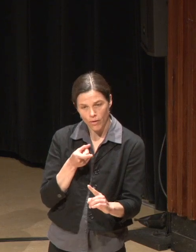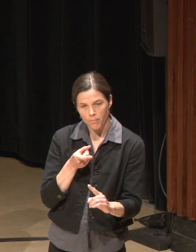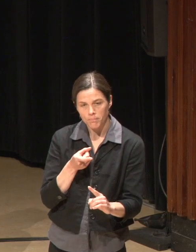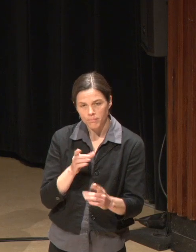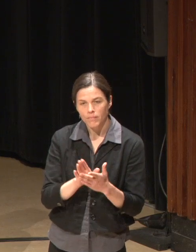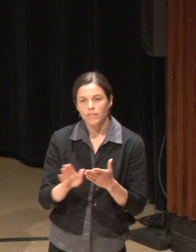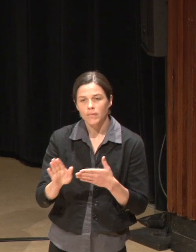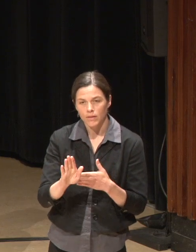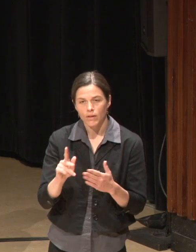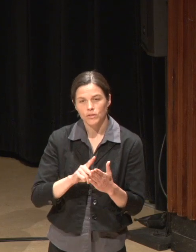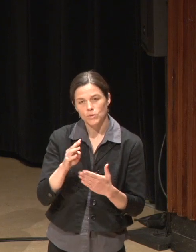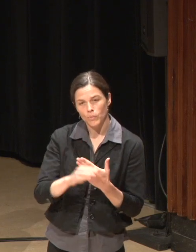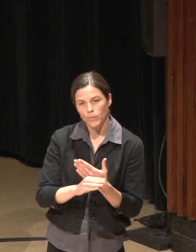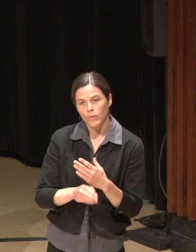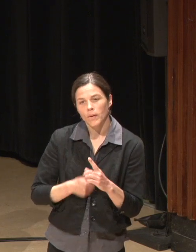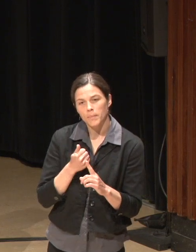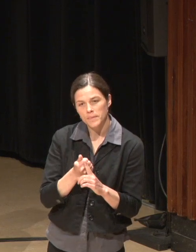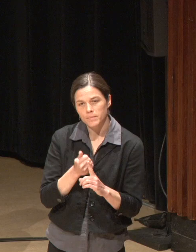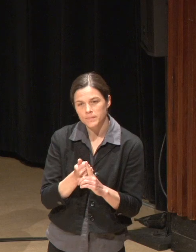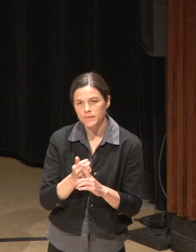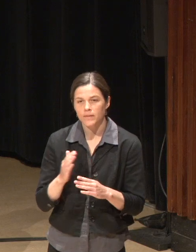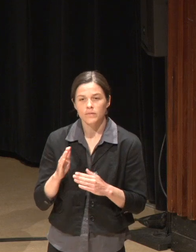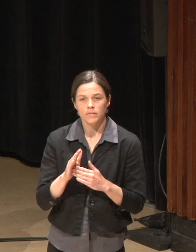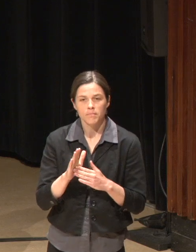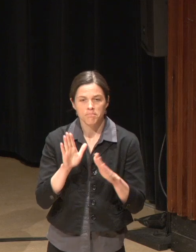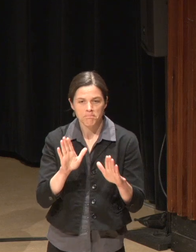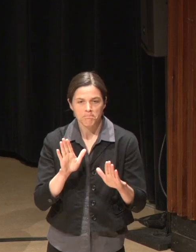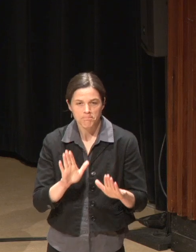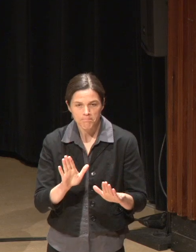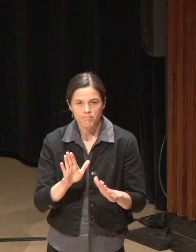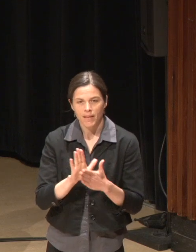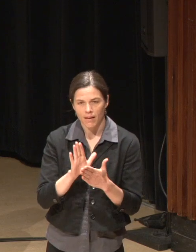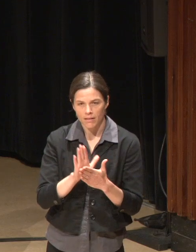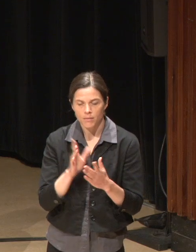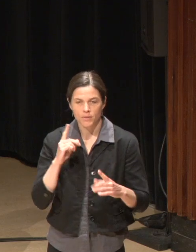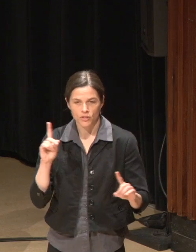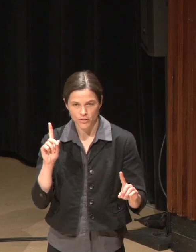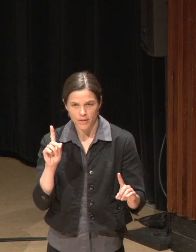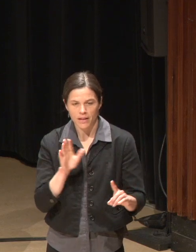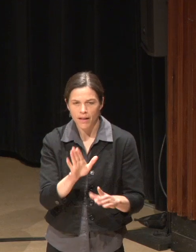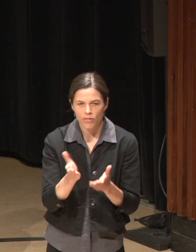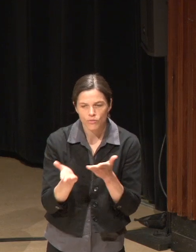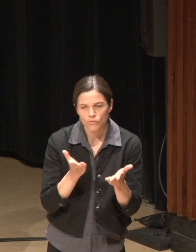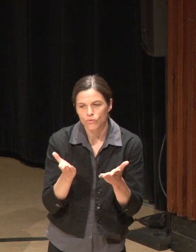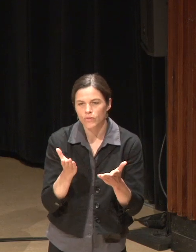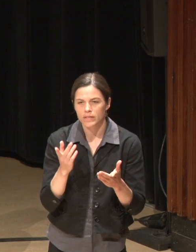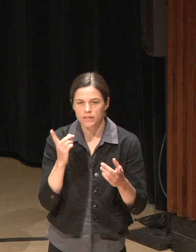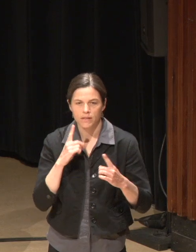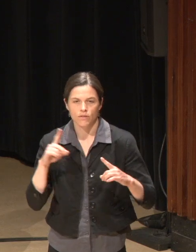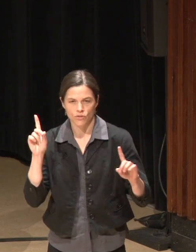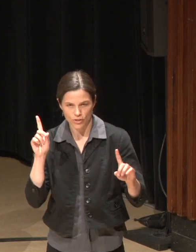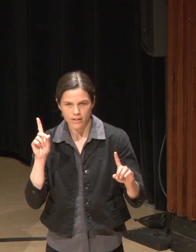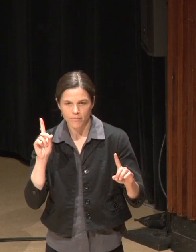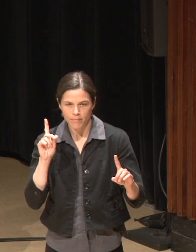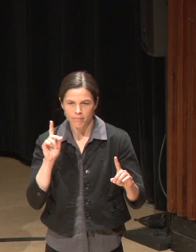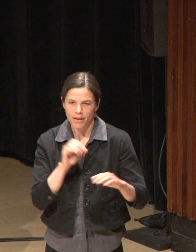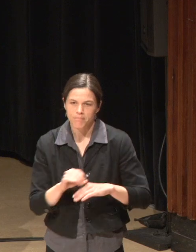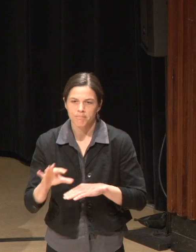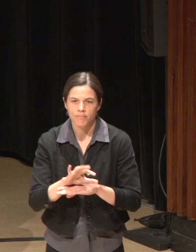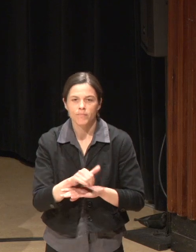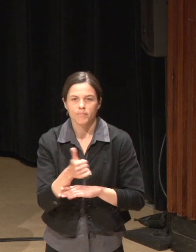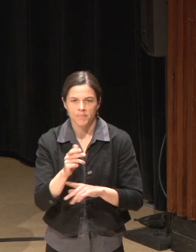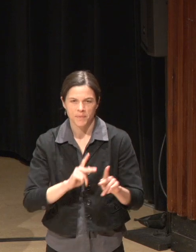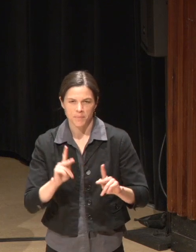has demonstrated outstanding academic achievement and whose service and leadership has made a difference in the lives of others. This